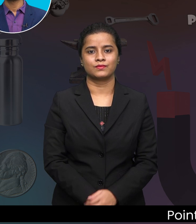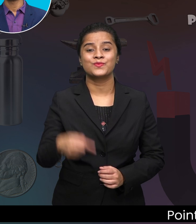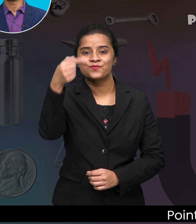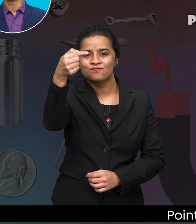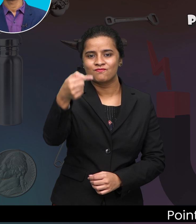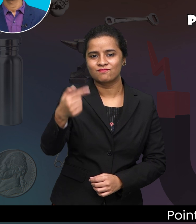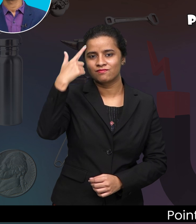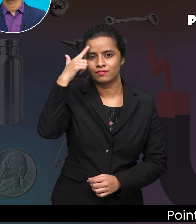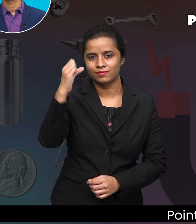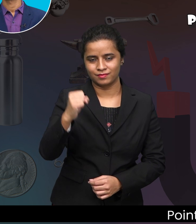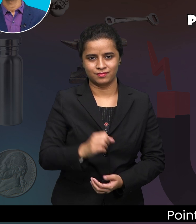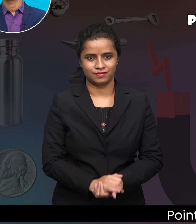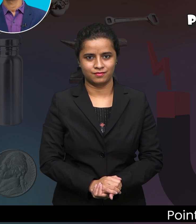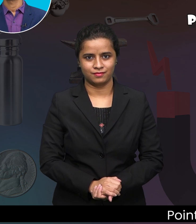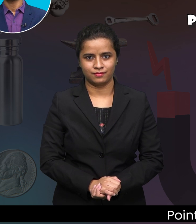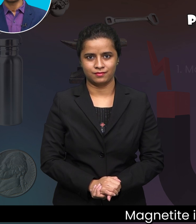Points to remember.